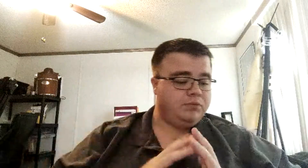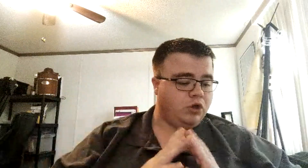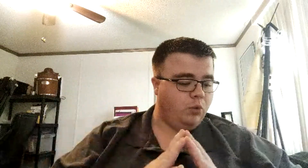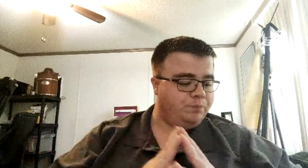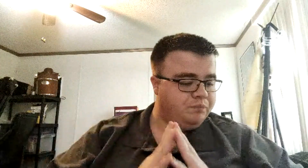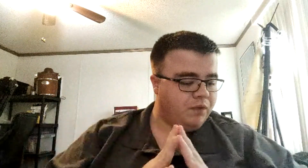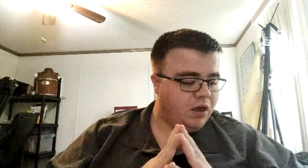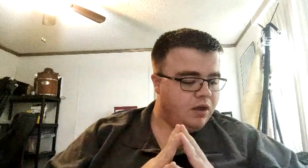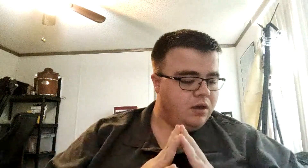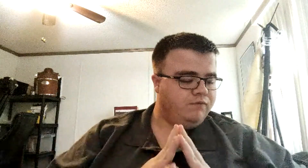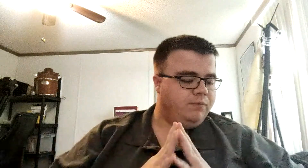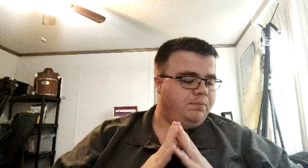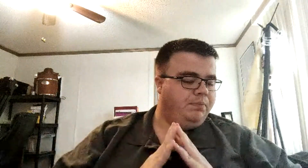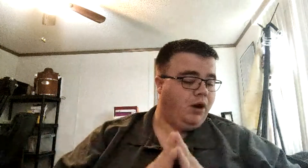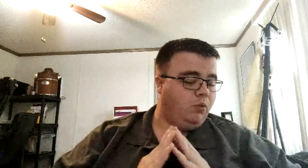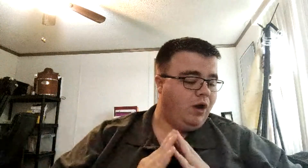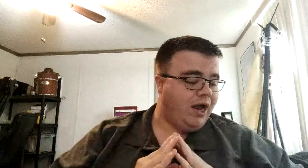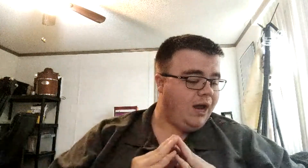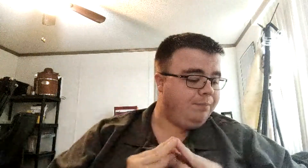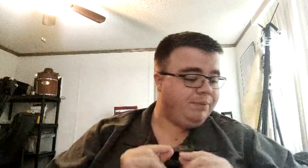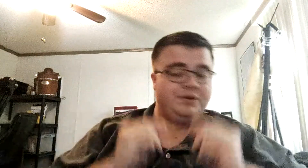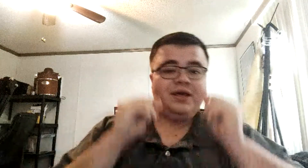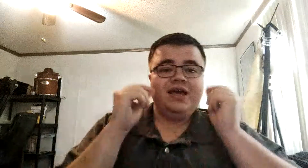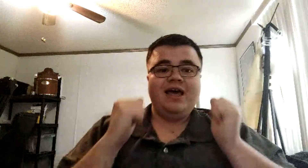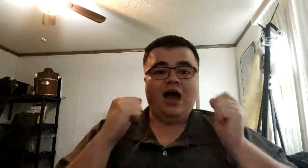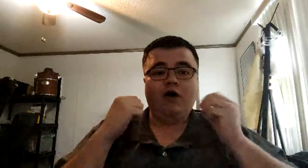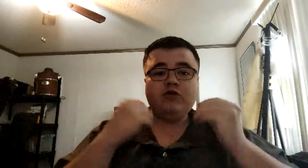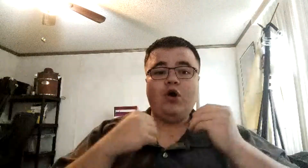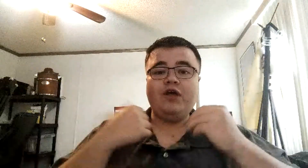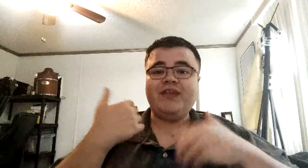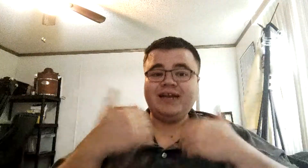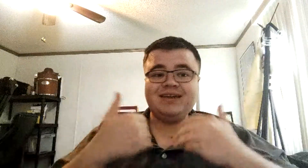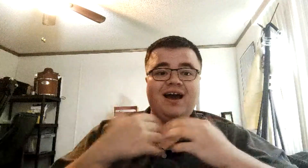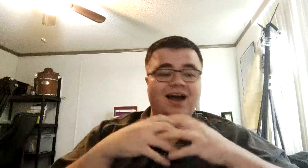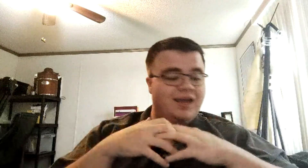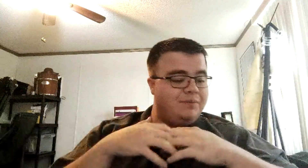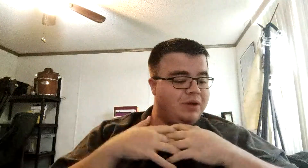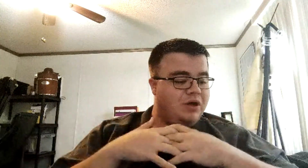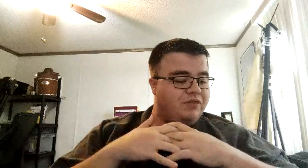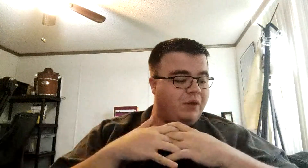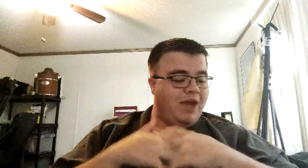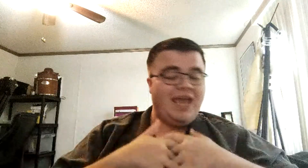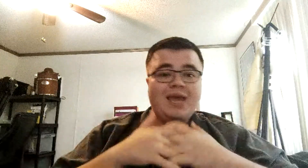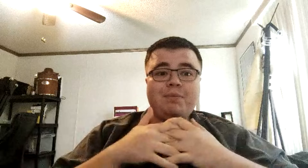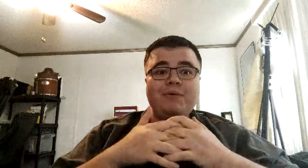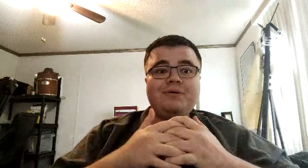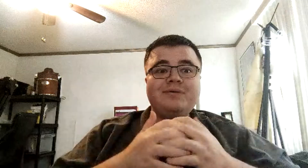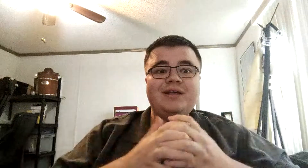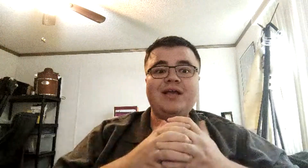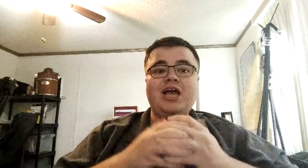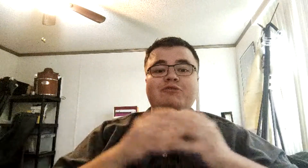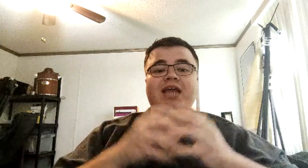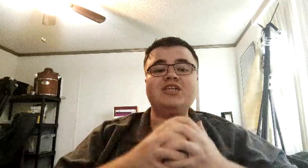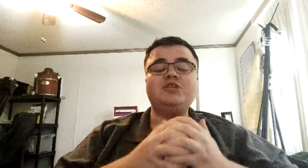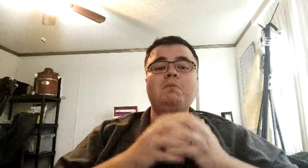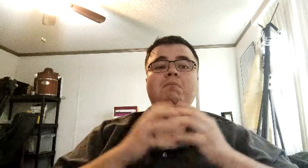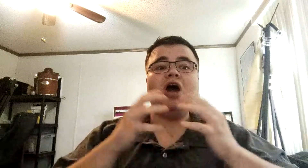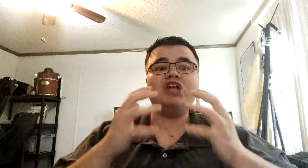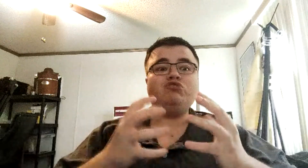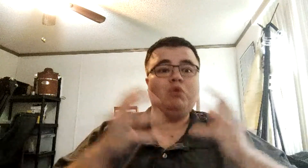So, but what happened overall at that time? They were able to create as much